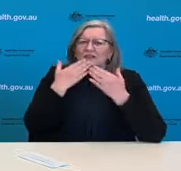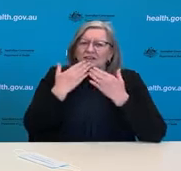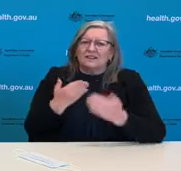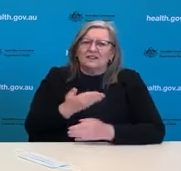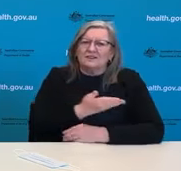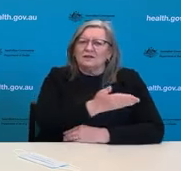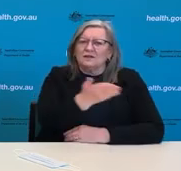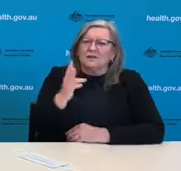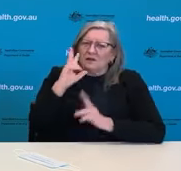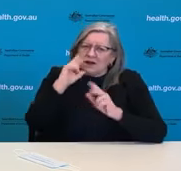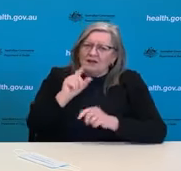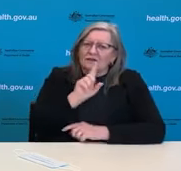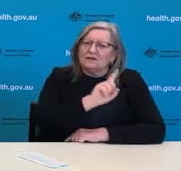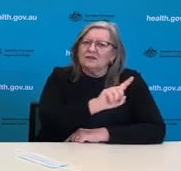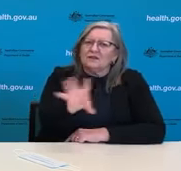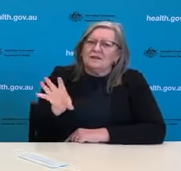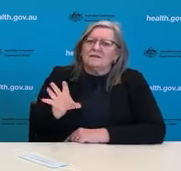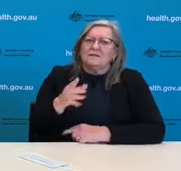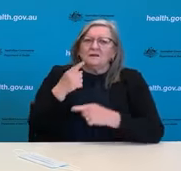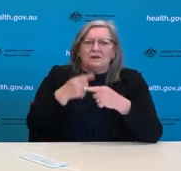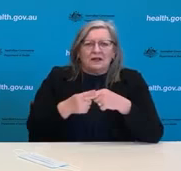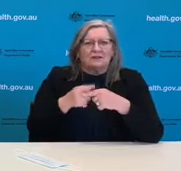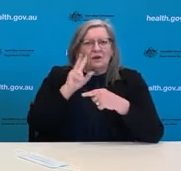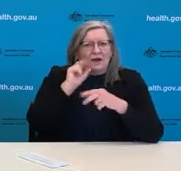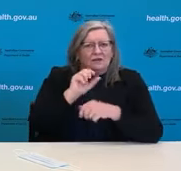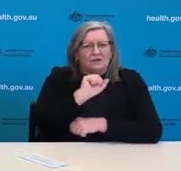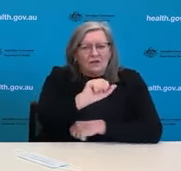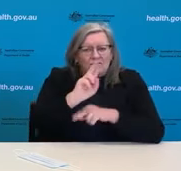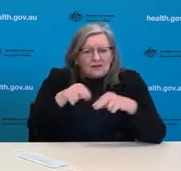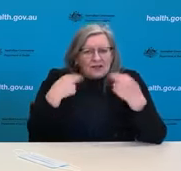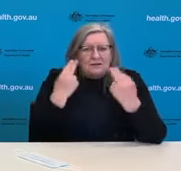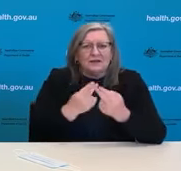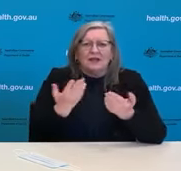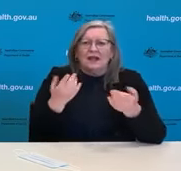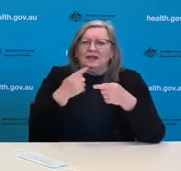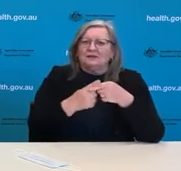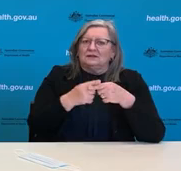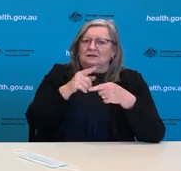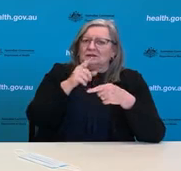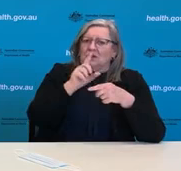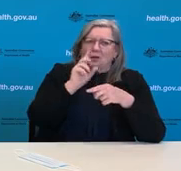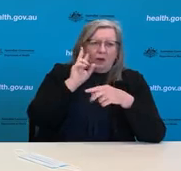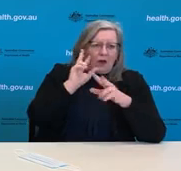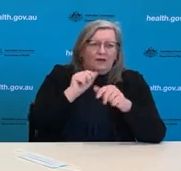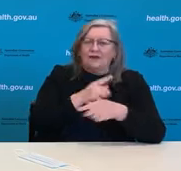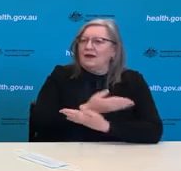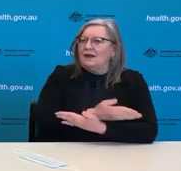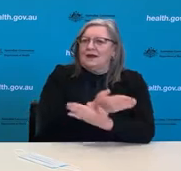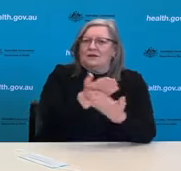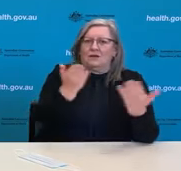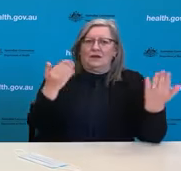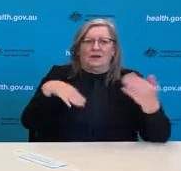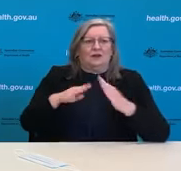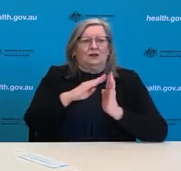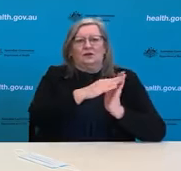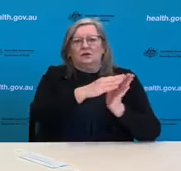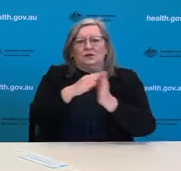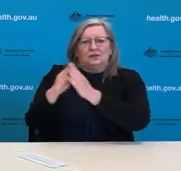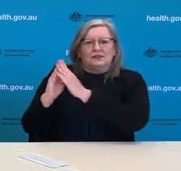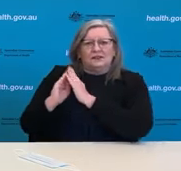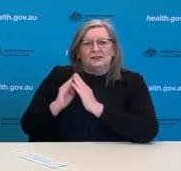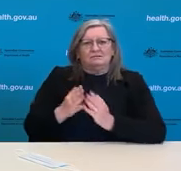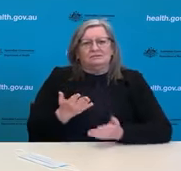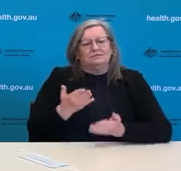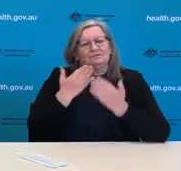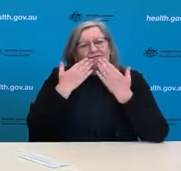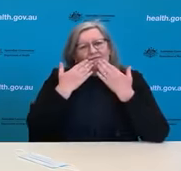protecting yourself, your family, and everybody in our community. Together, through